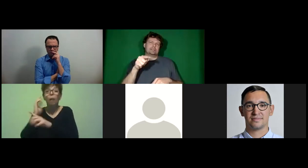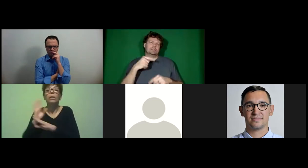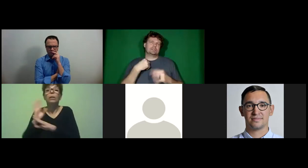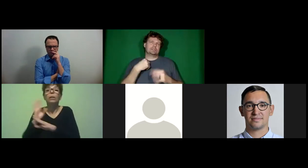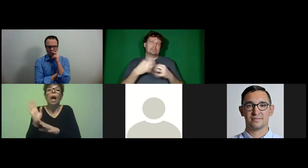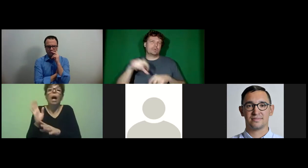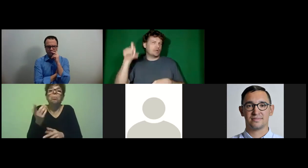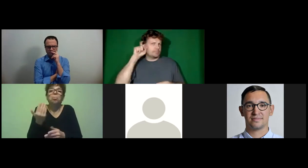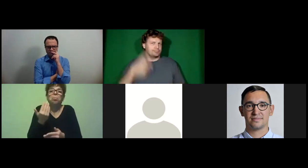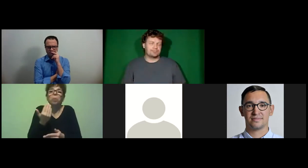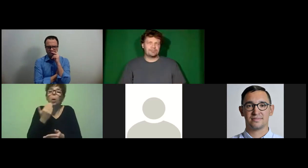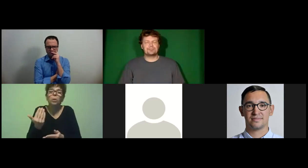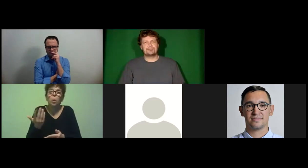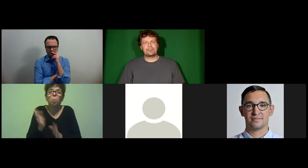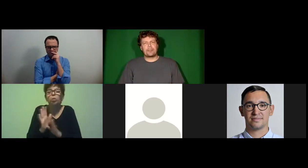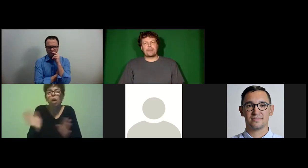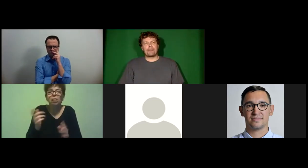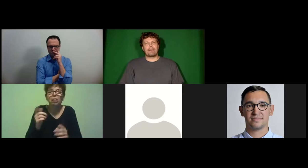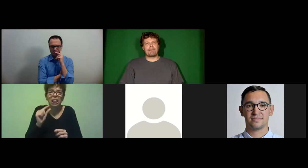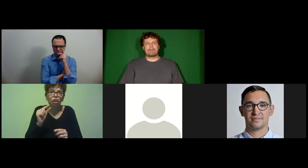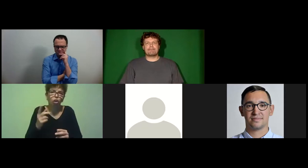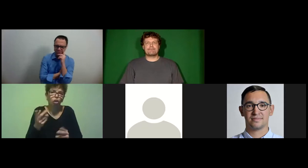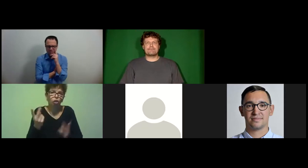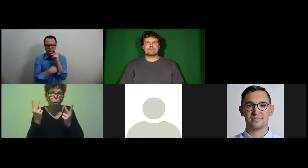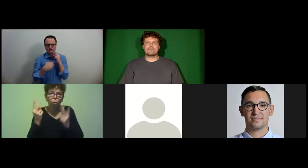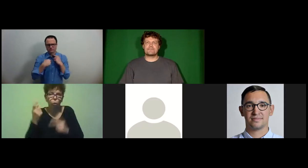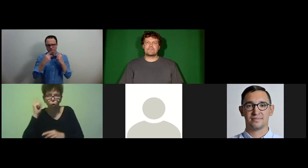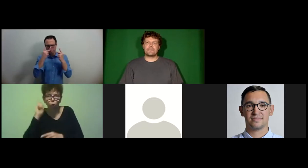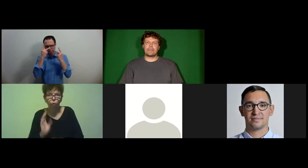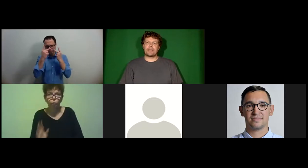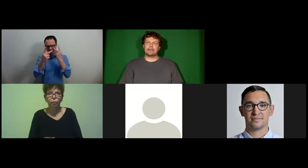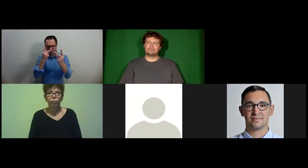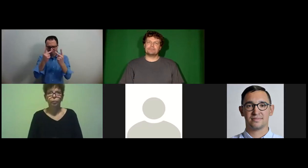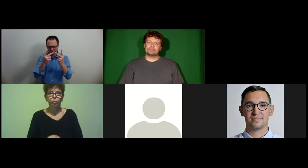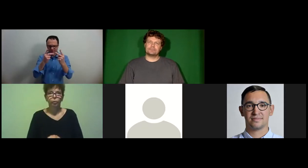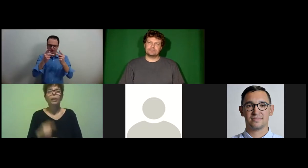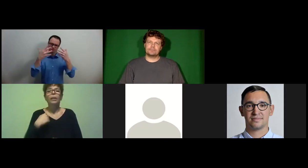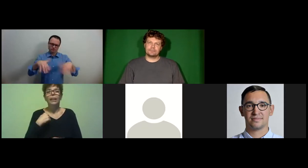I just know that someone is trying to get my attention. So that's why I wear a hearing aid.